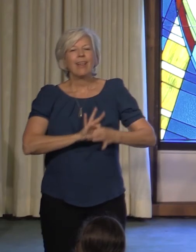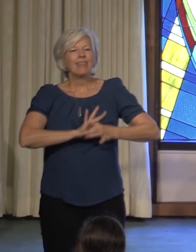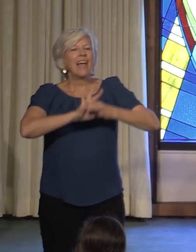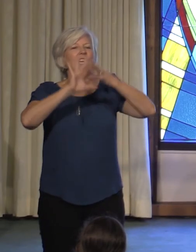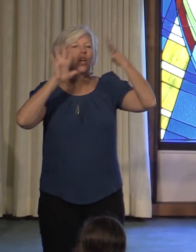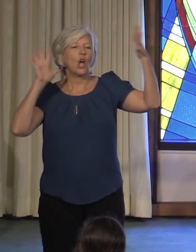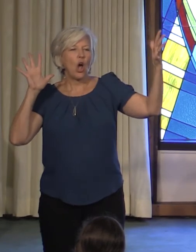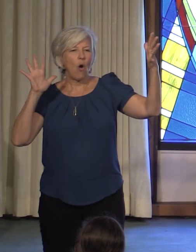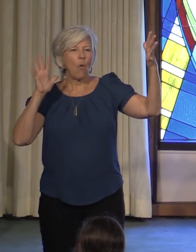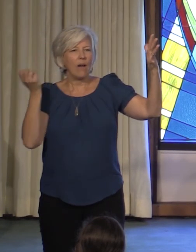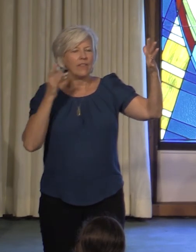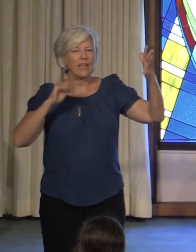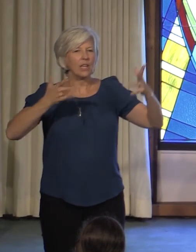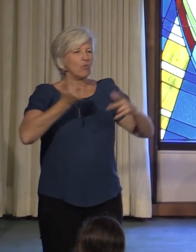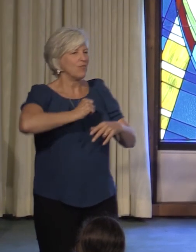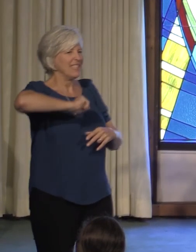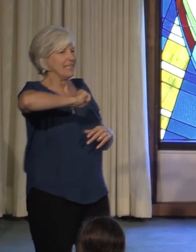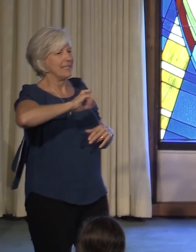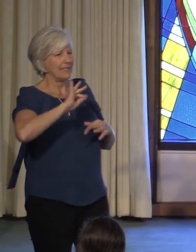any resistance to love,